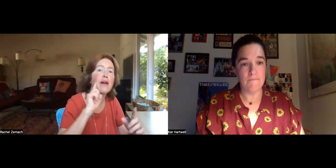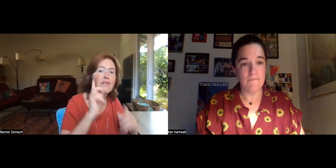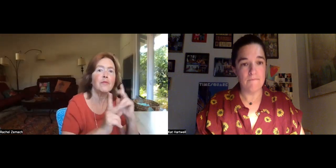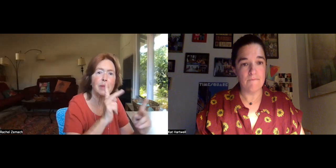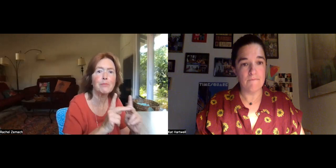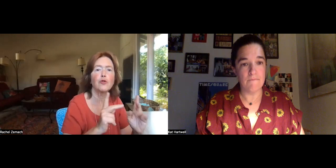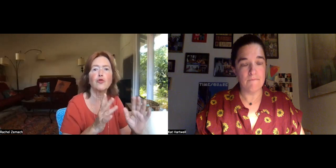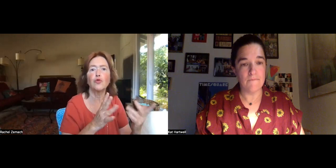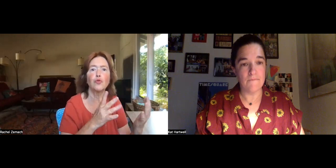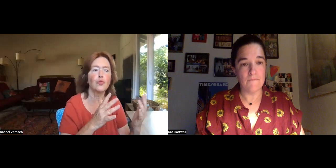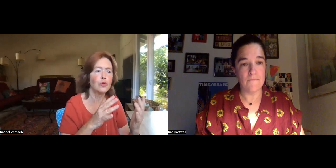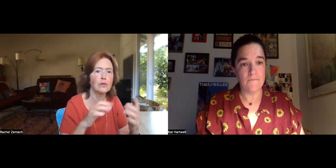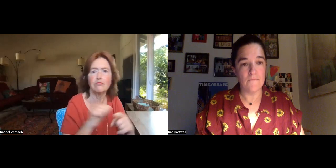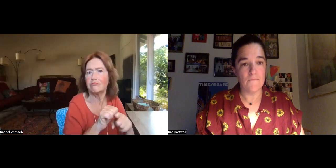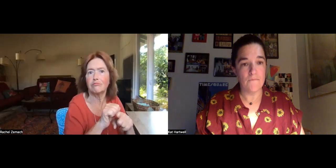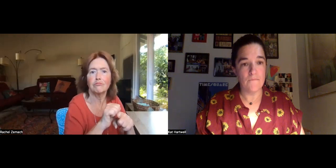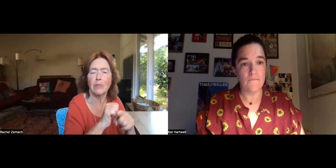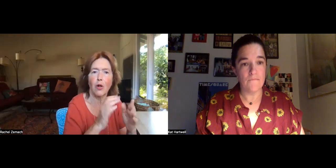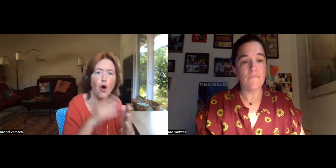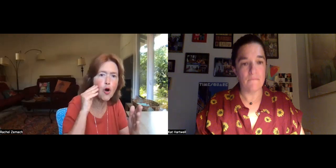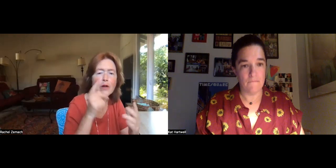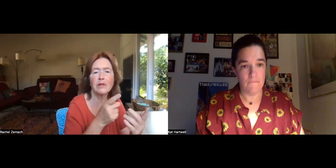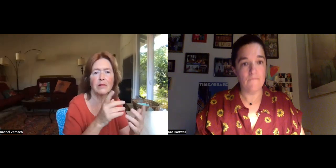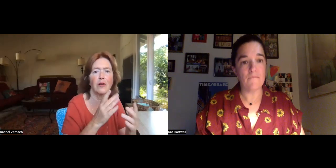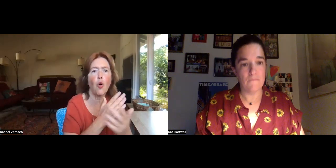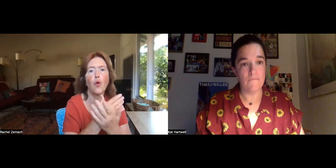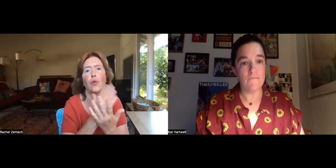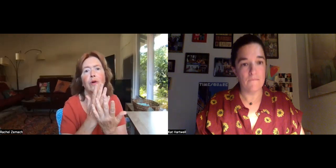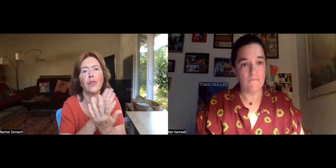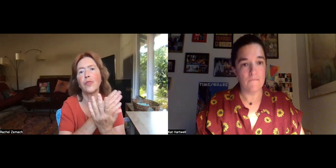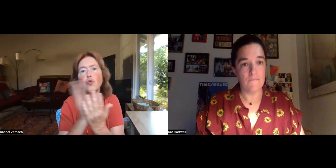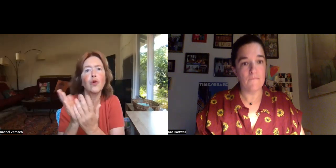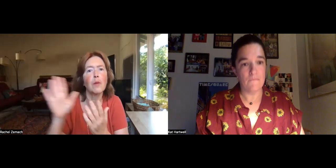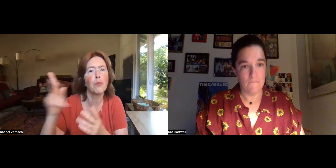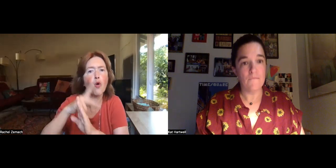Yeah, people too. No, go through the program,